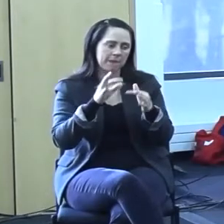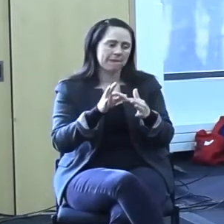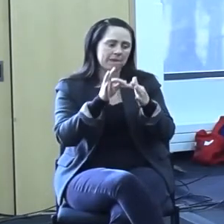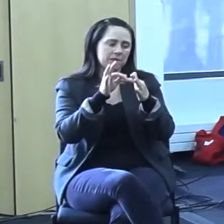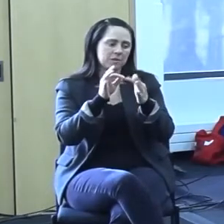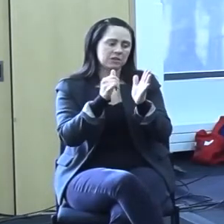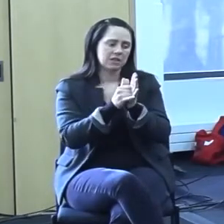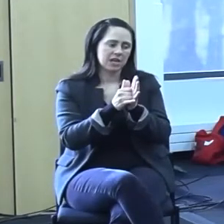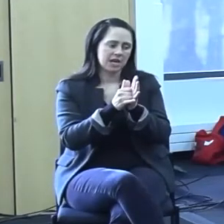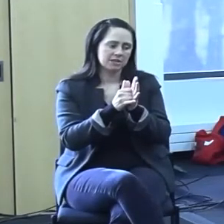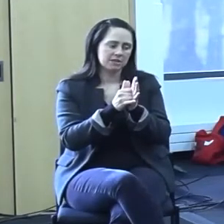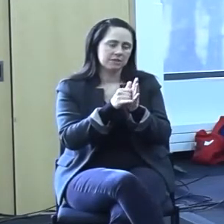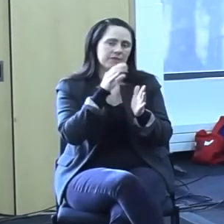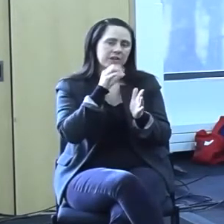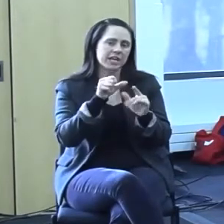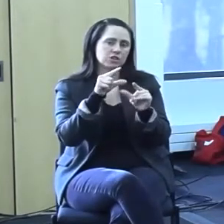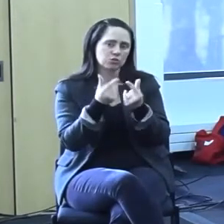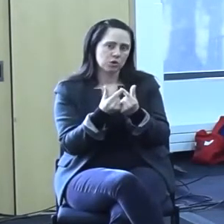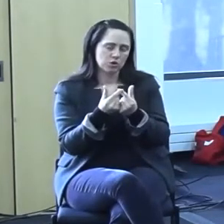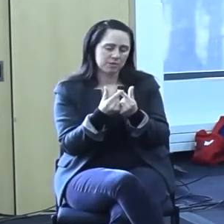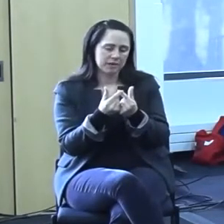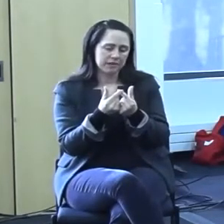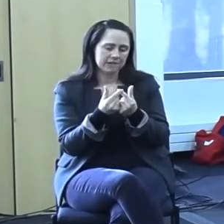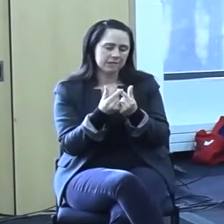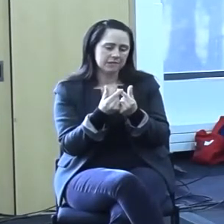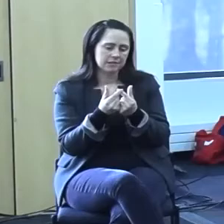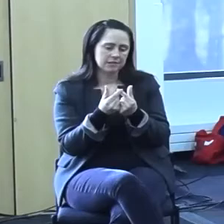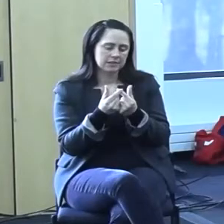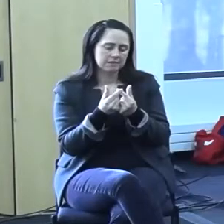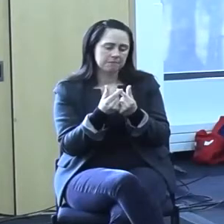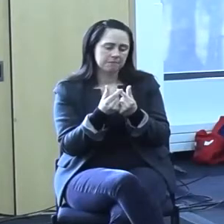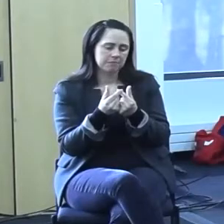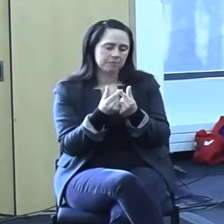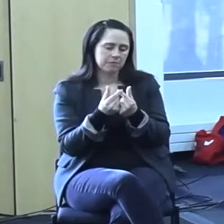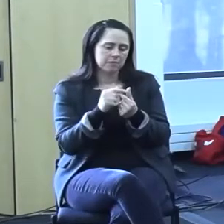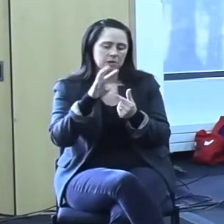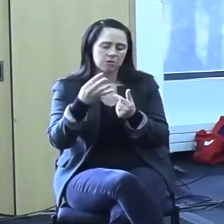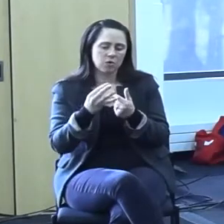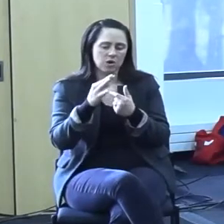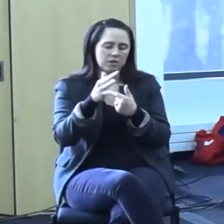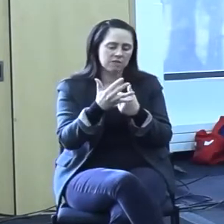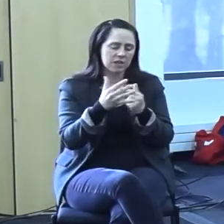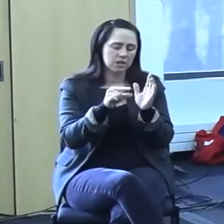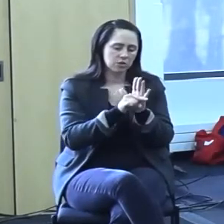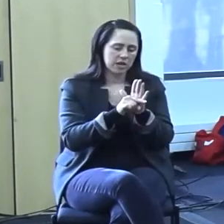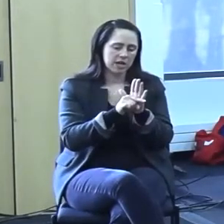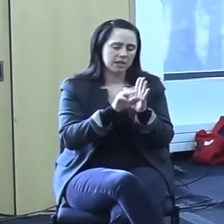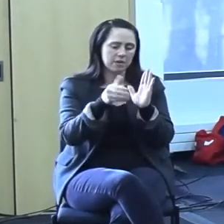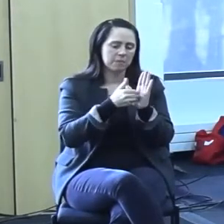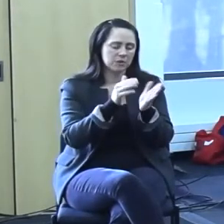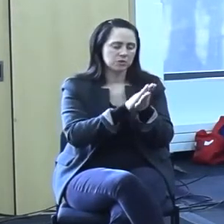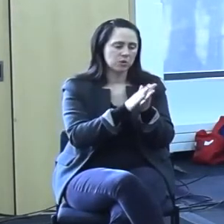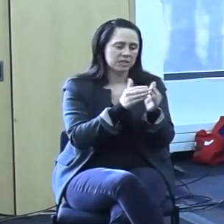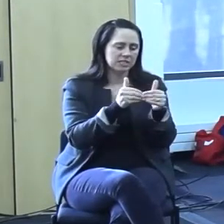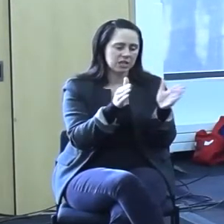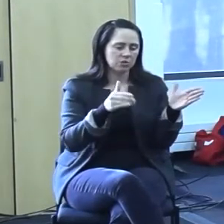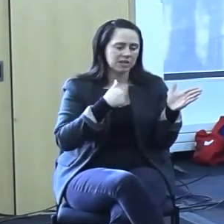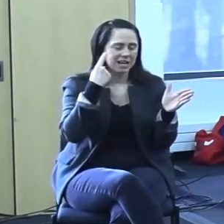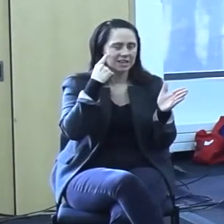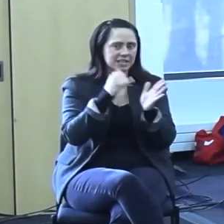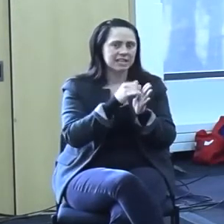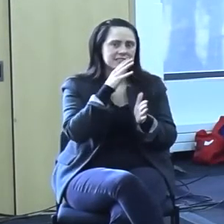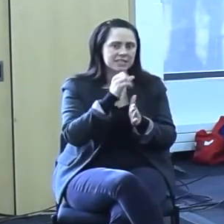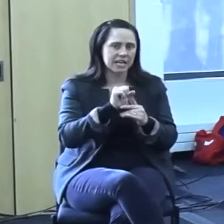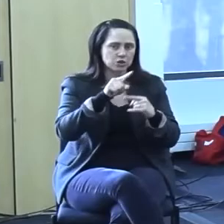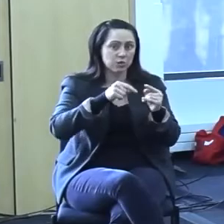especially that age group, especially like 4th, 5th grade or middle school in general. I think that's the